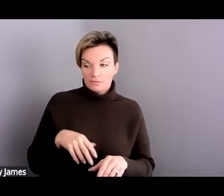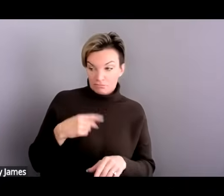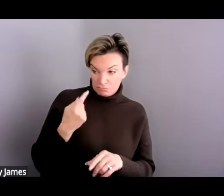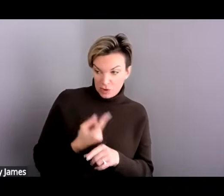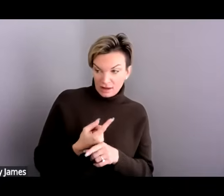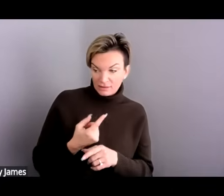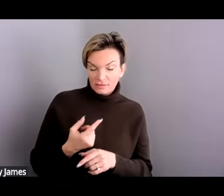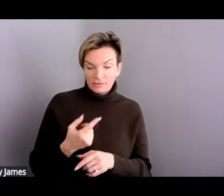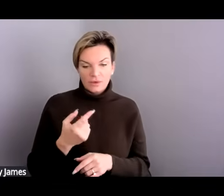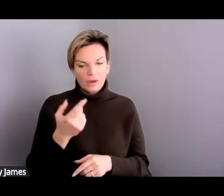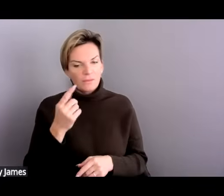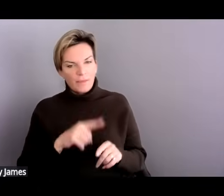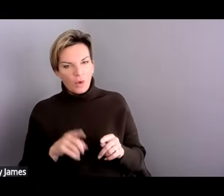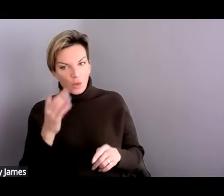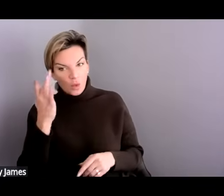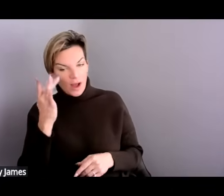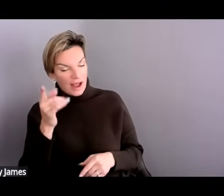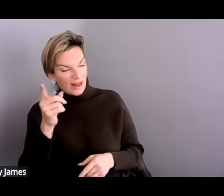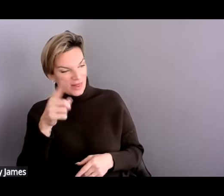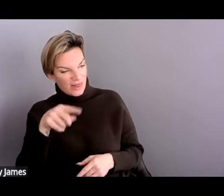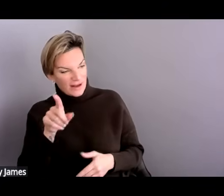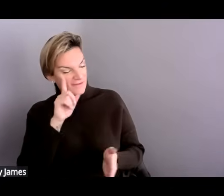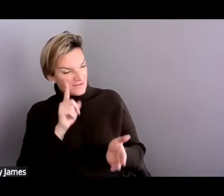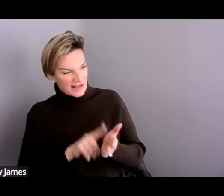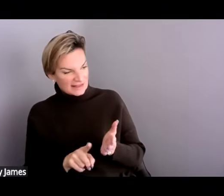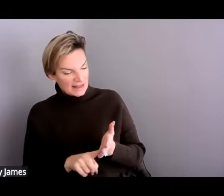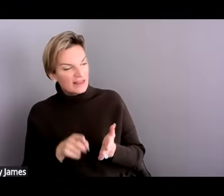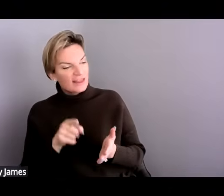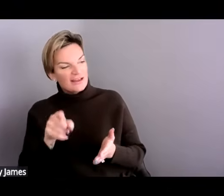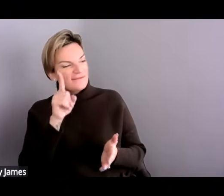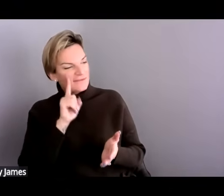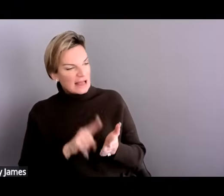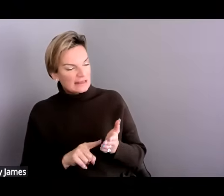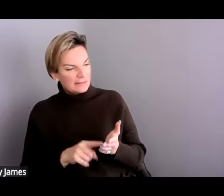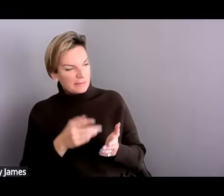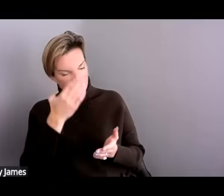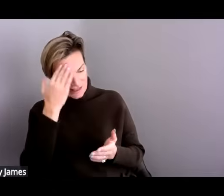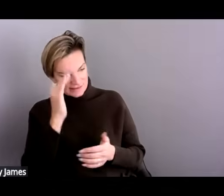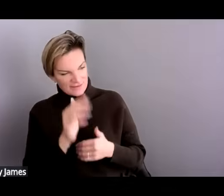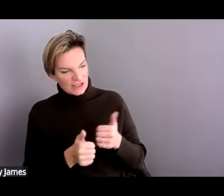are they investigating? They're investigating because of the challenge. And if the